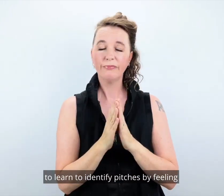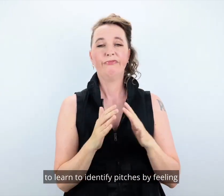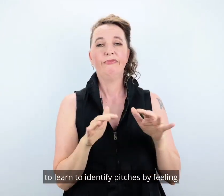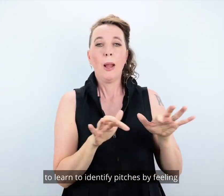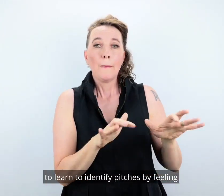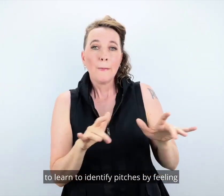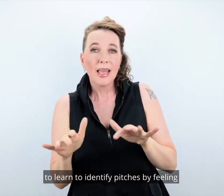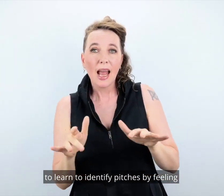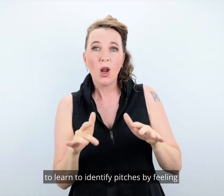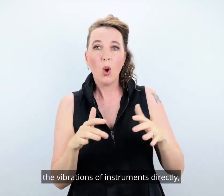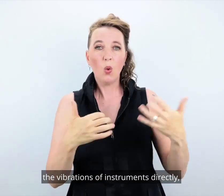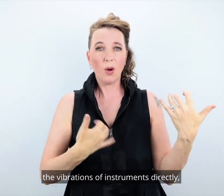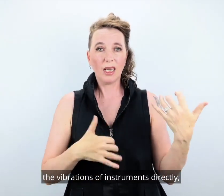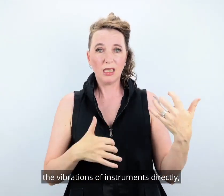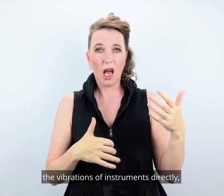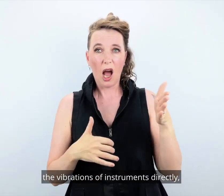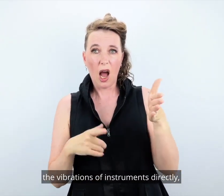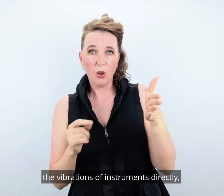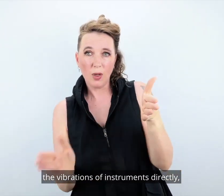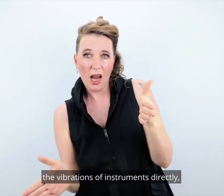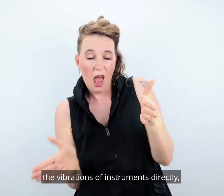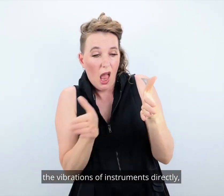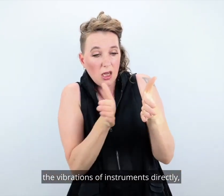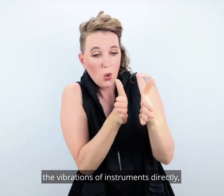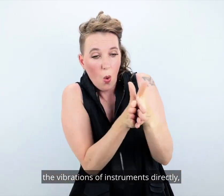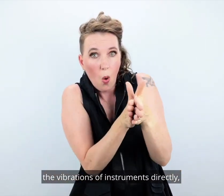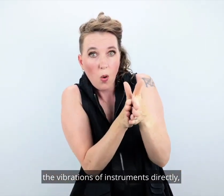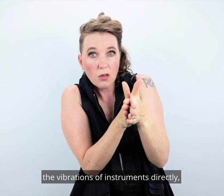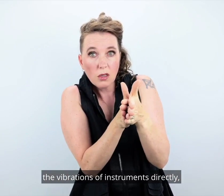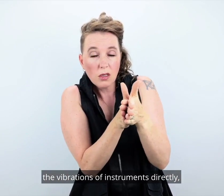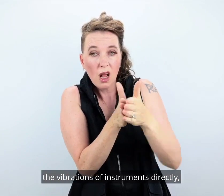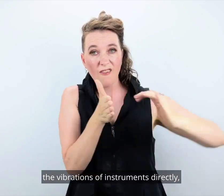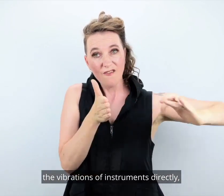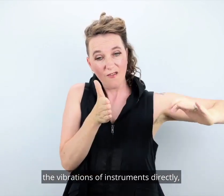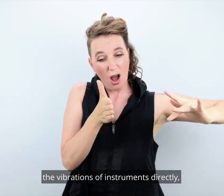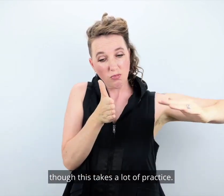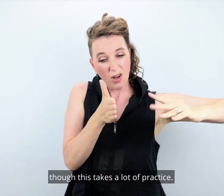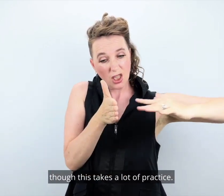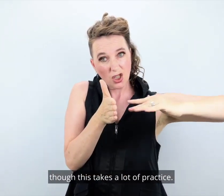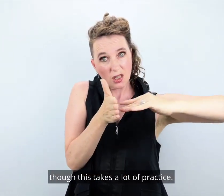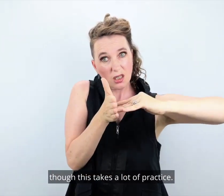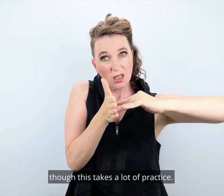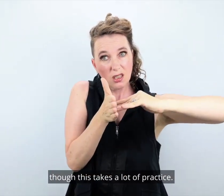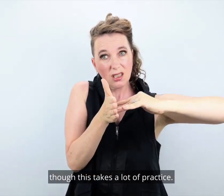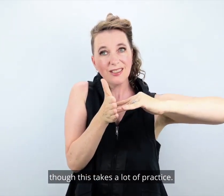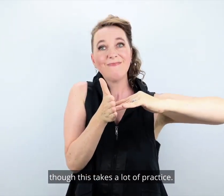by feeling the vibrations of instruments directly, though this takes a lot of practice.